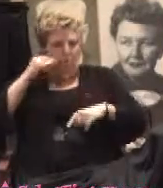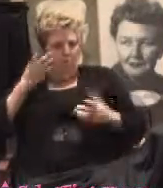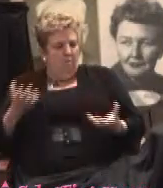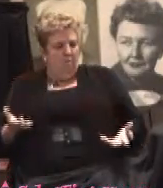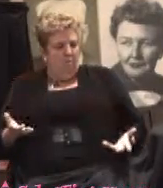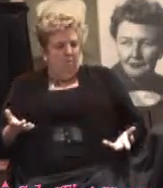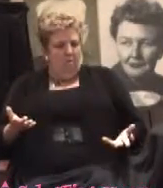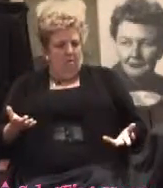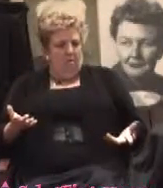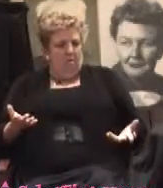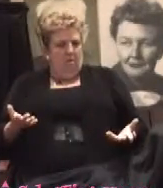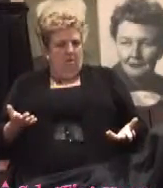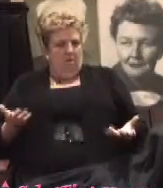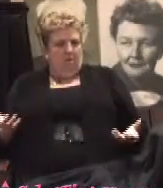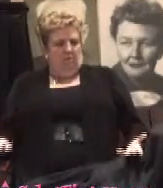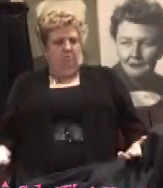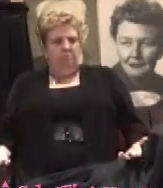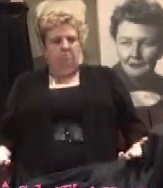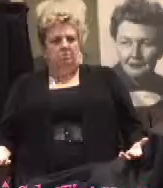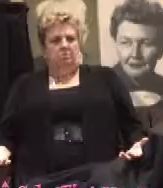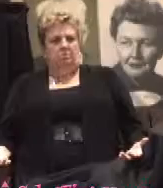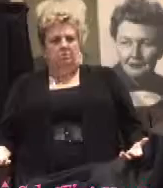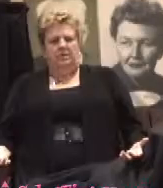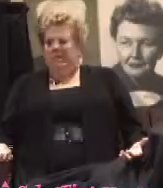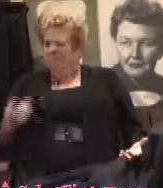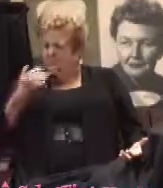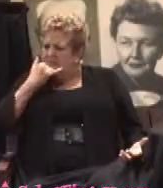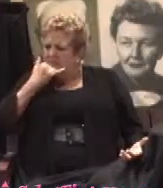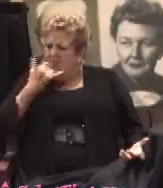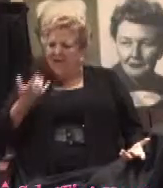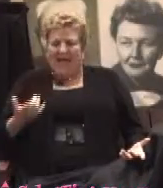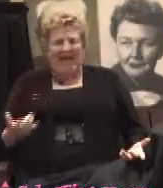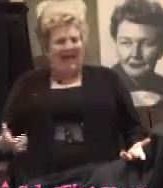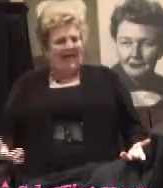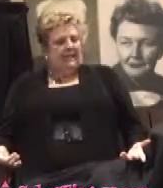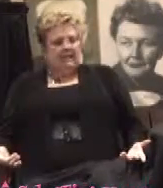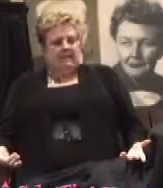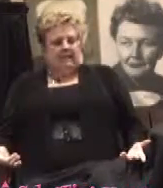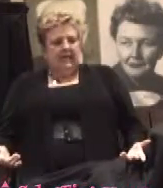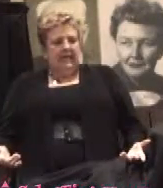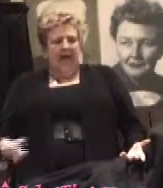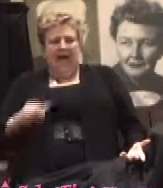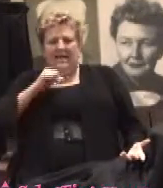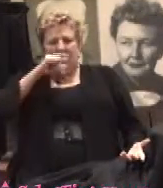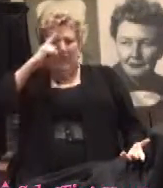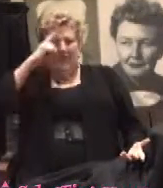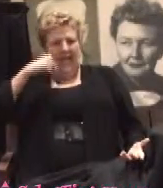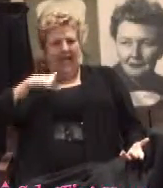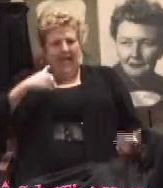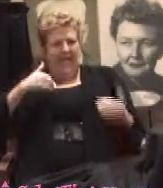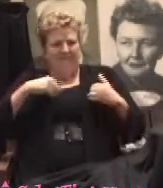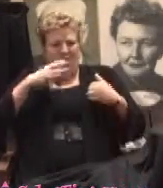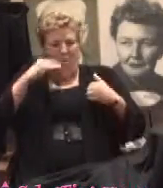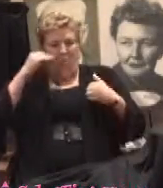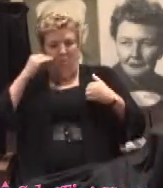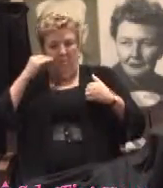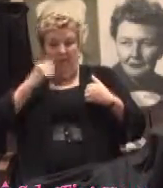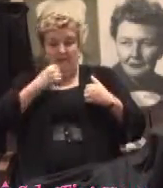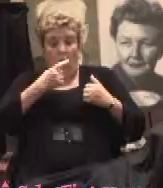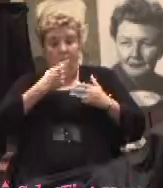was embarrassed. And he said, "What's wrong?" And I said, "You know, I don't think I have a home." And I told him what they were doing in my apartment. And I told him how I